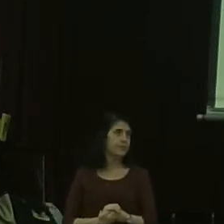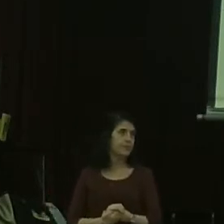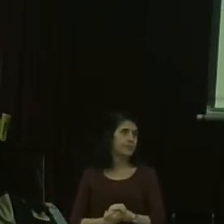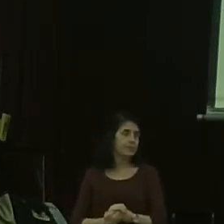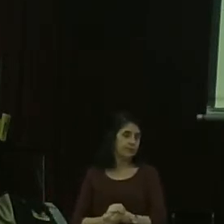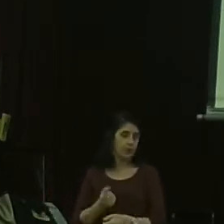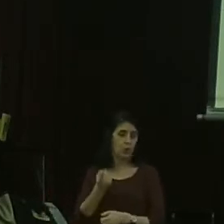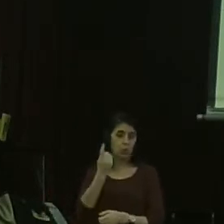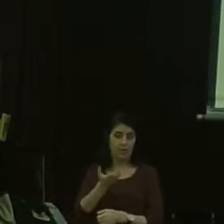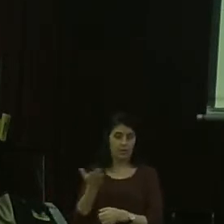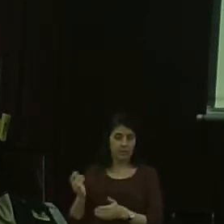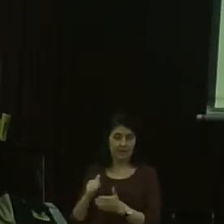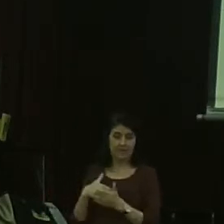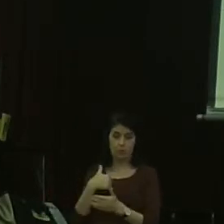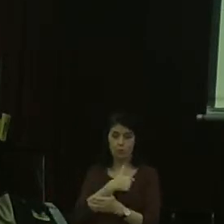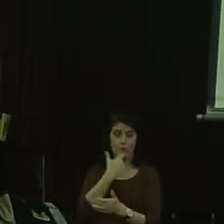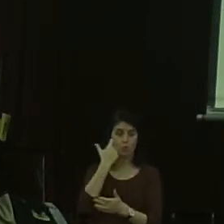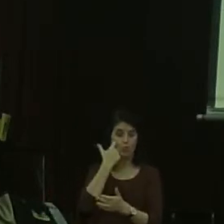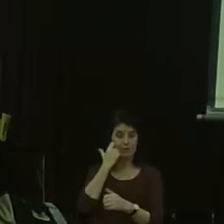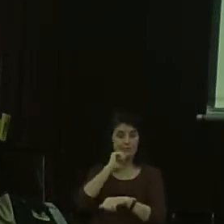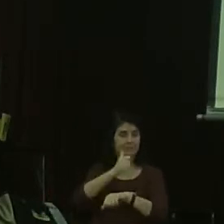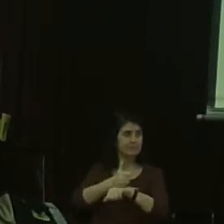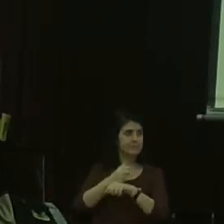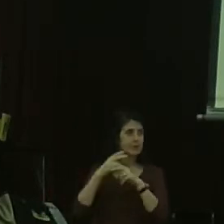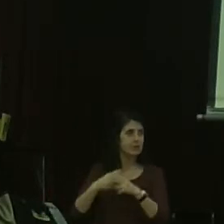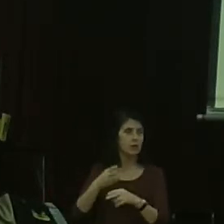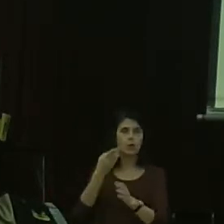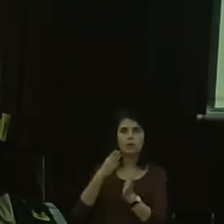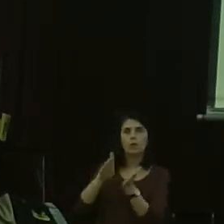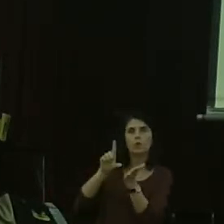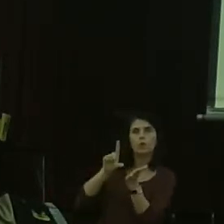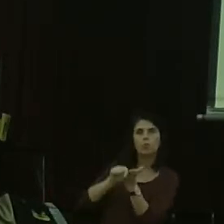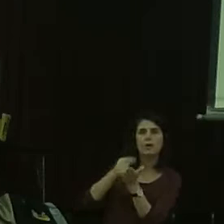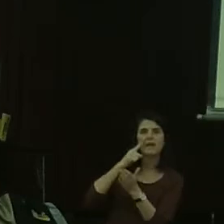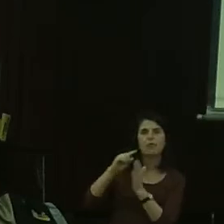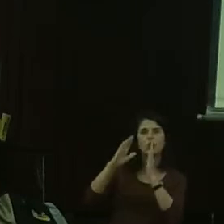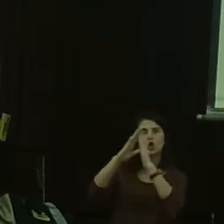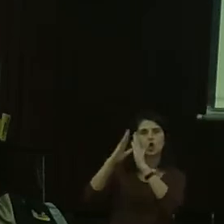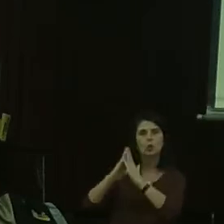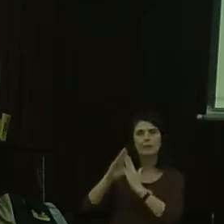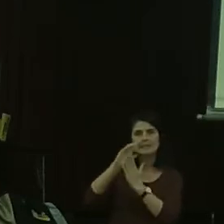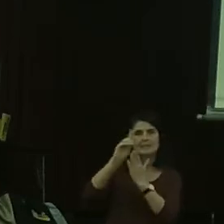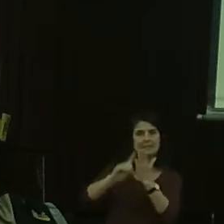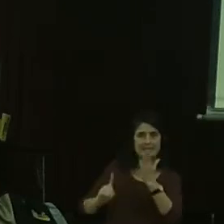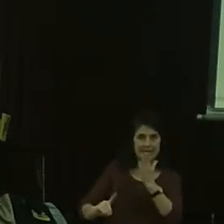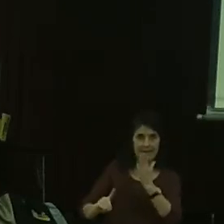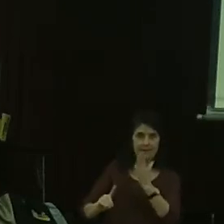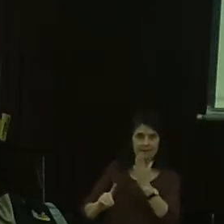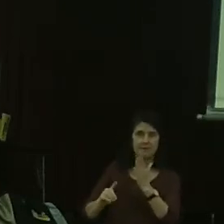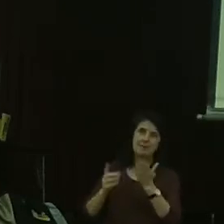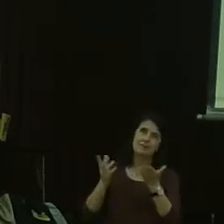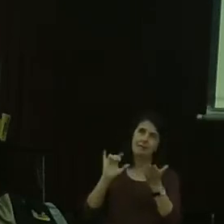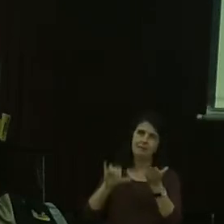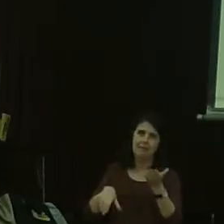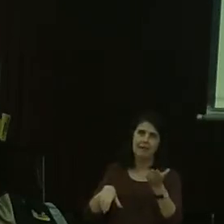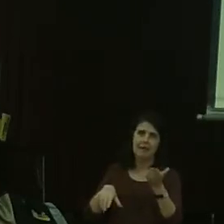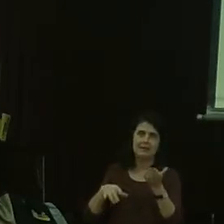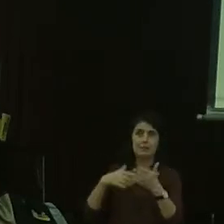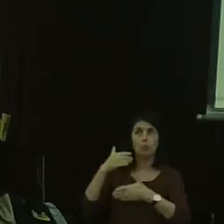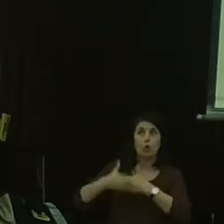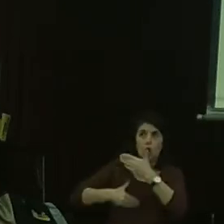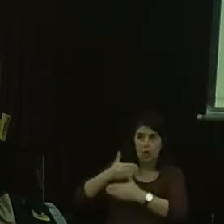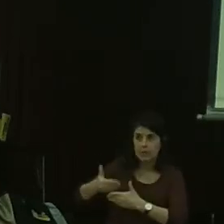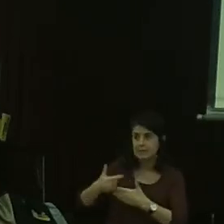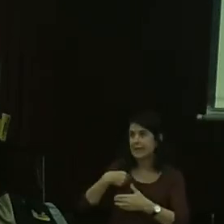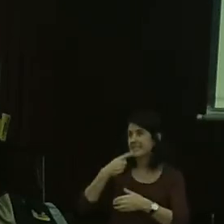things that is recently being implemented is called our Blueprint for Urban Design. And this is a process, but this